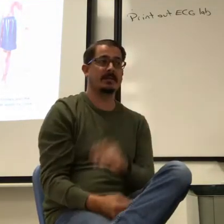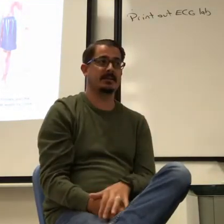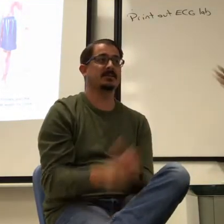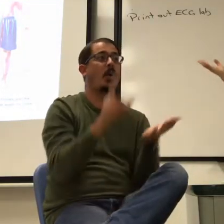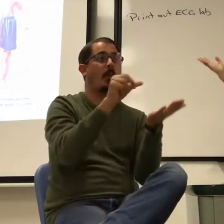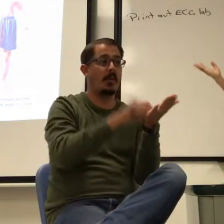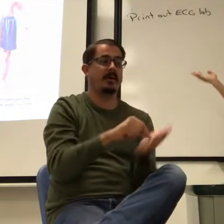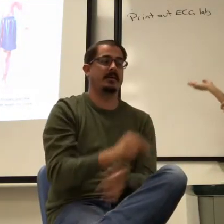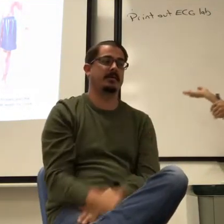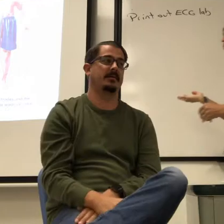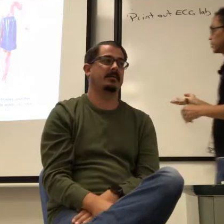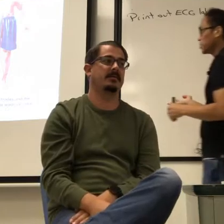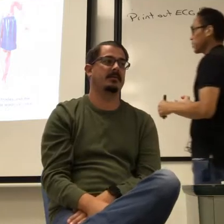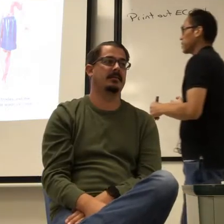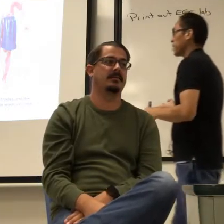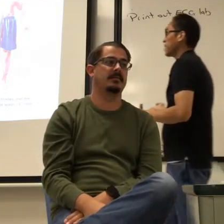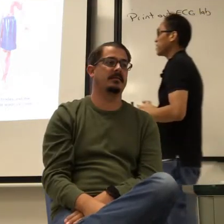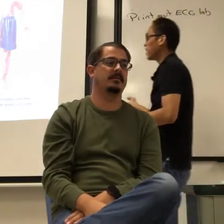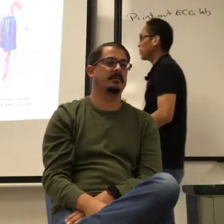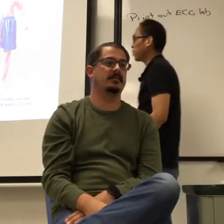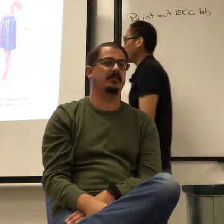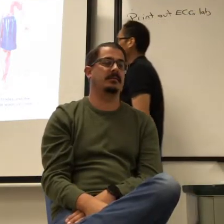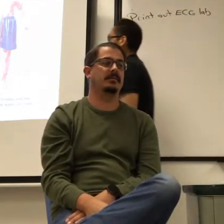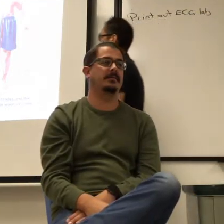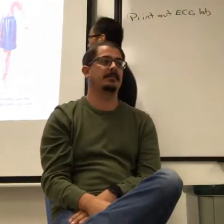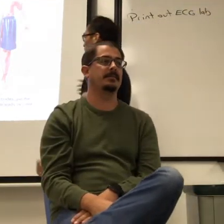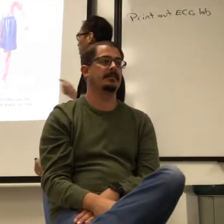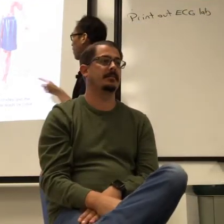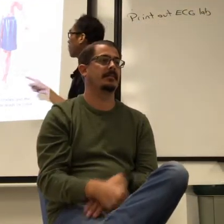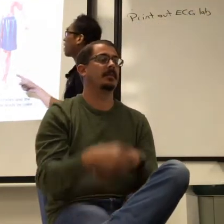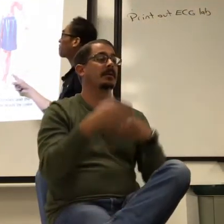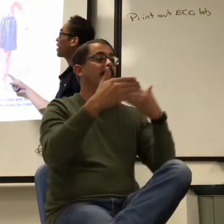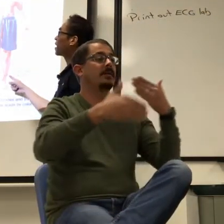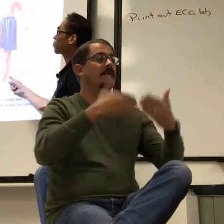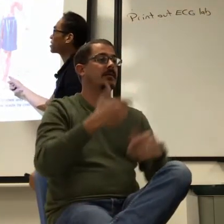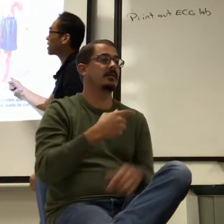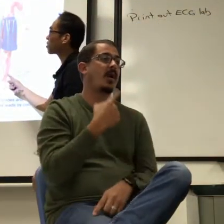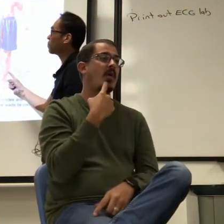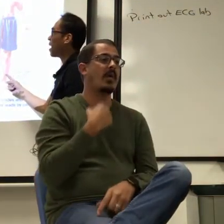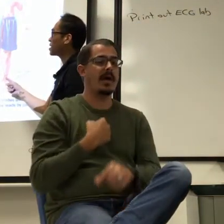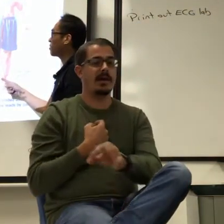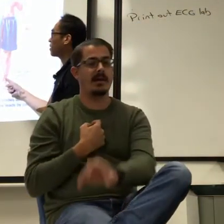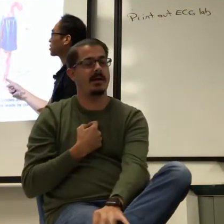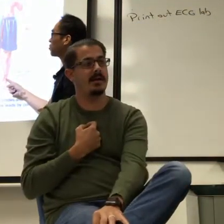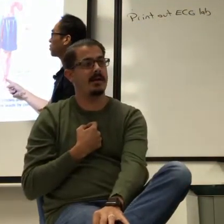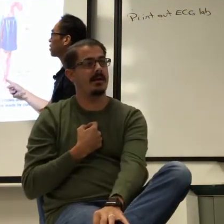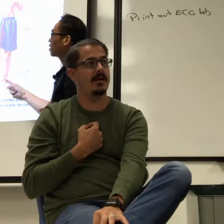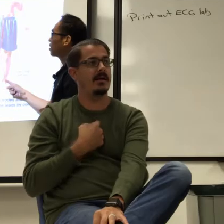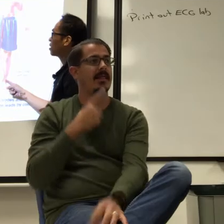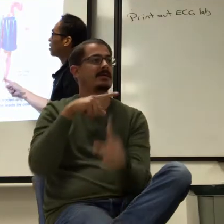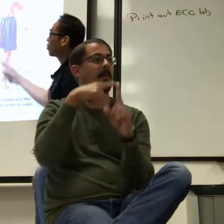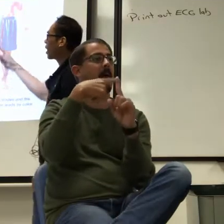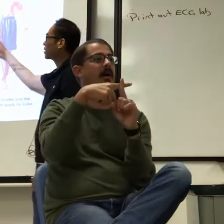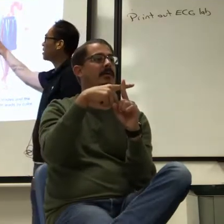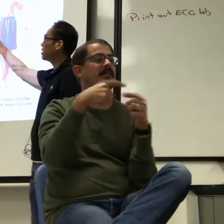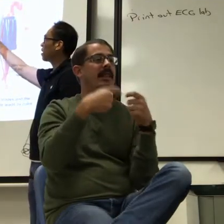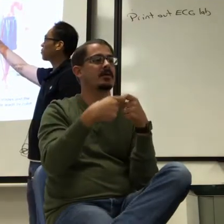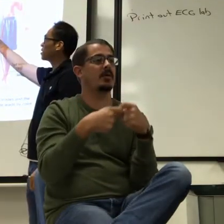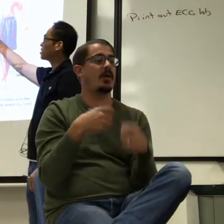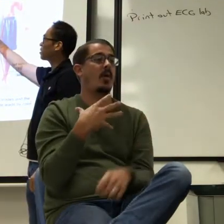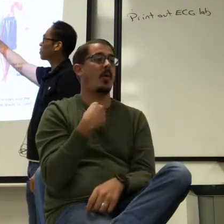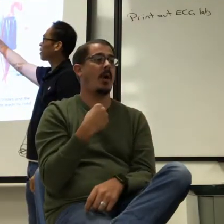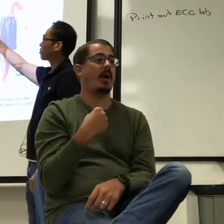Okay. Anyways, so in our procedure, they say put a red lead on the left leg. For us, that's our positive electrode. The white